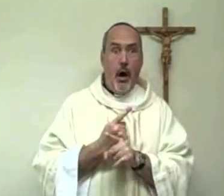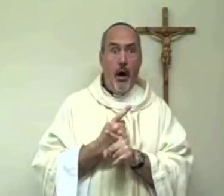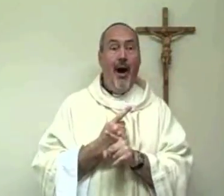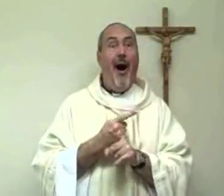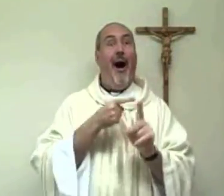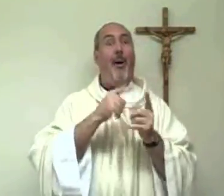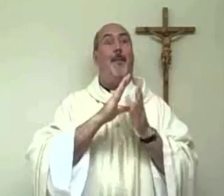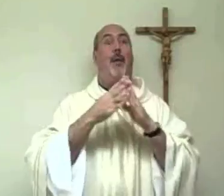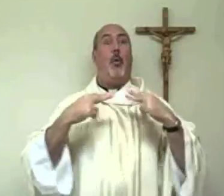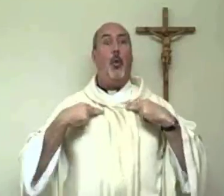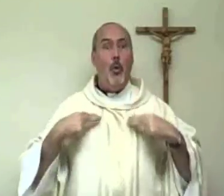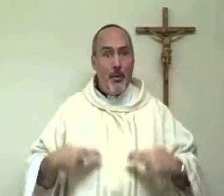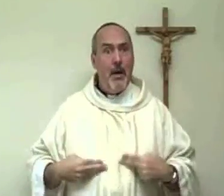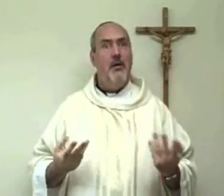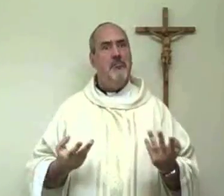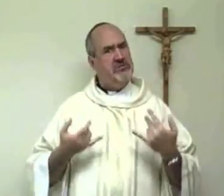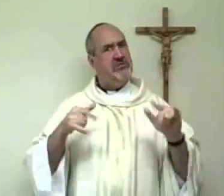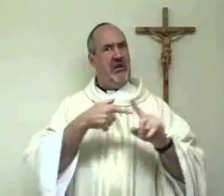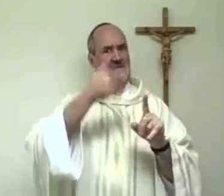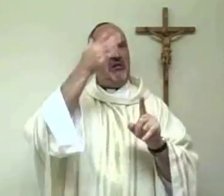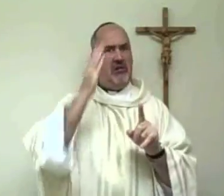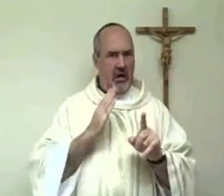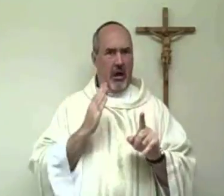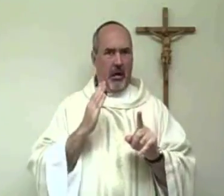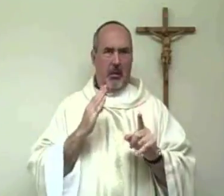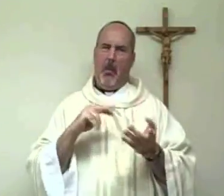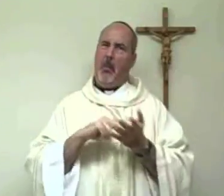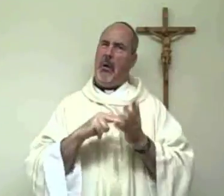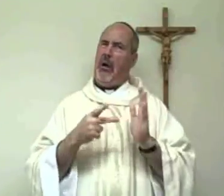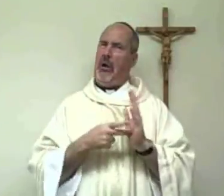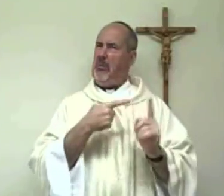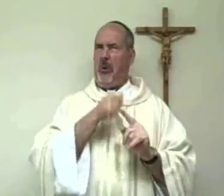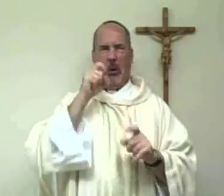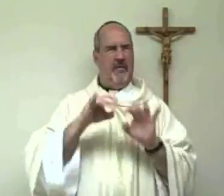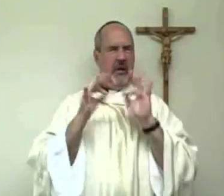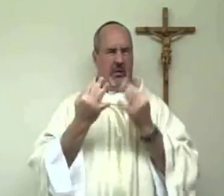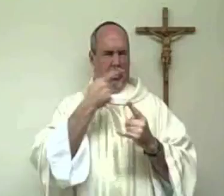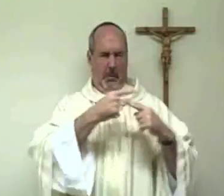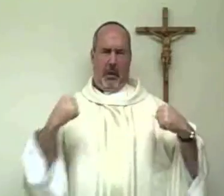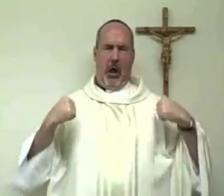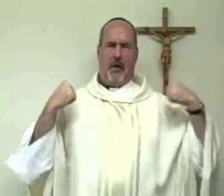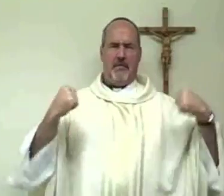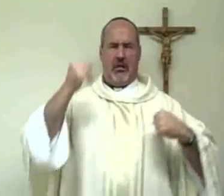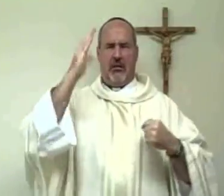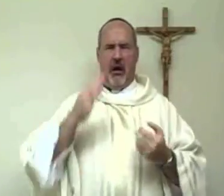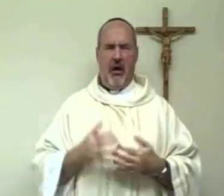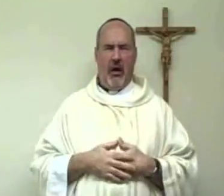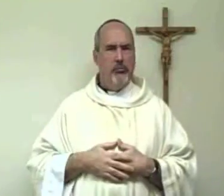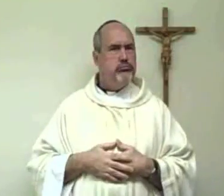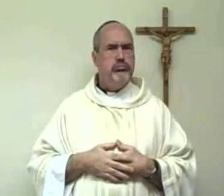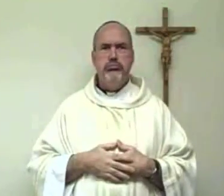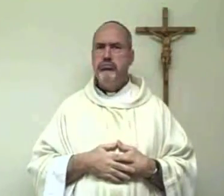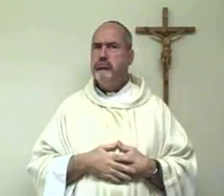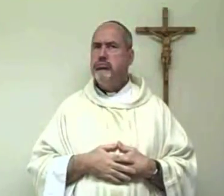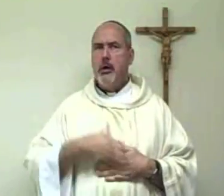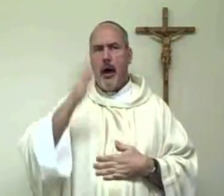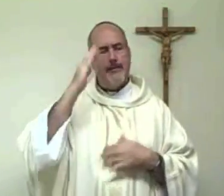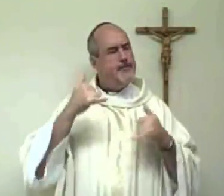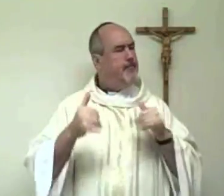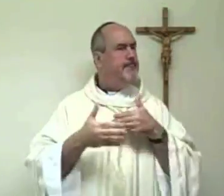If we look at Jesus and understand that he is also God and human, then how does he need a